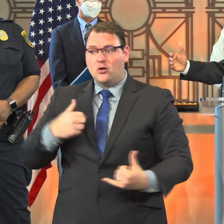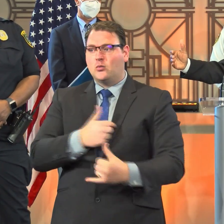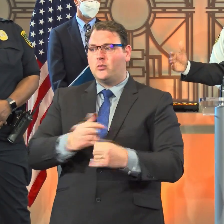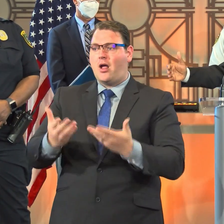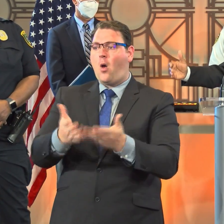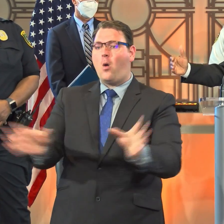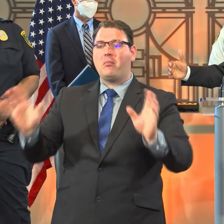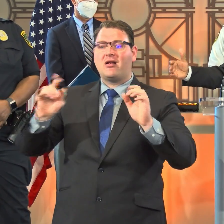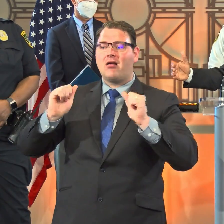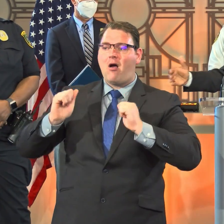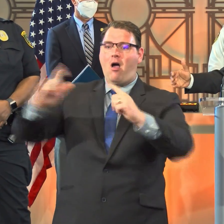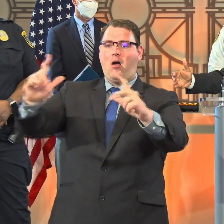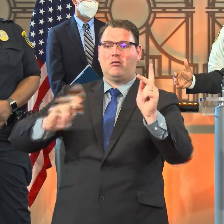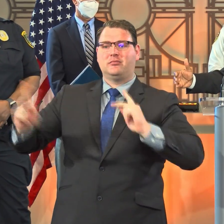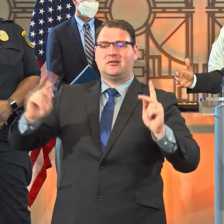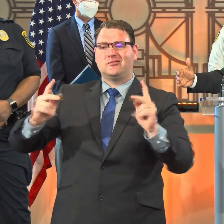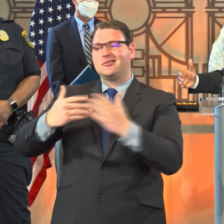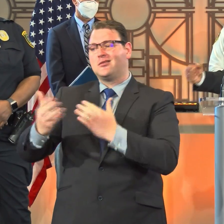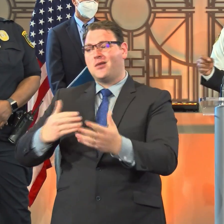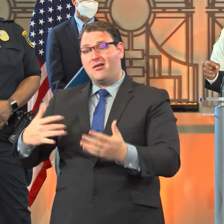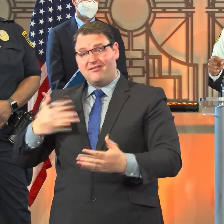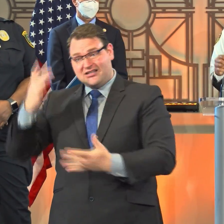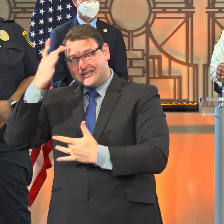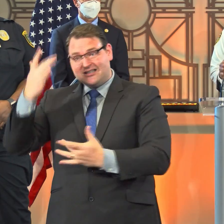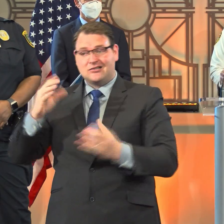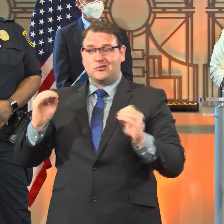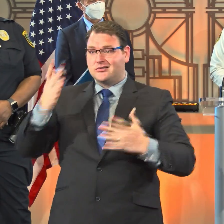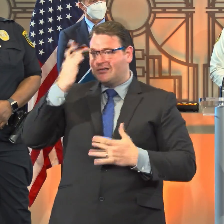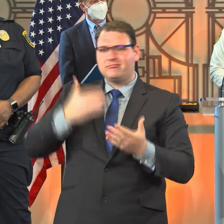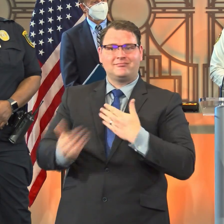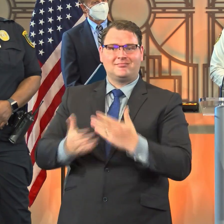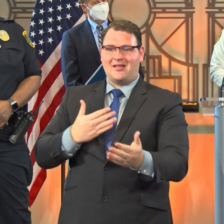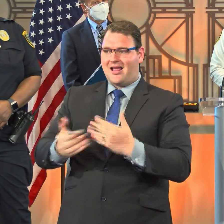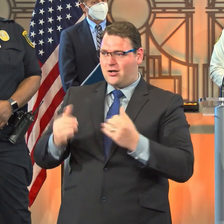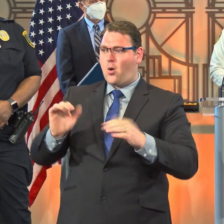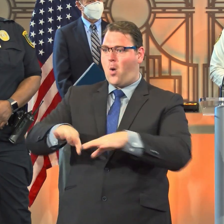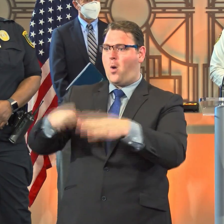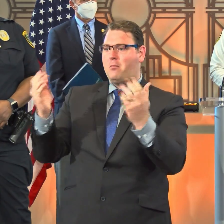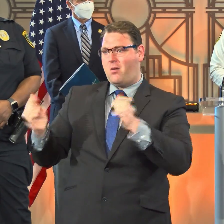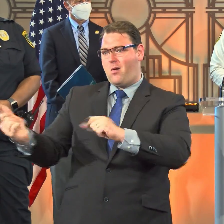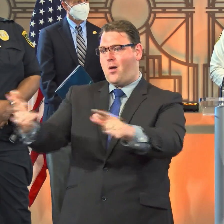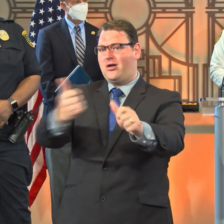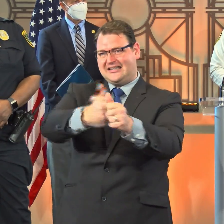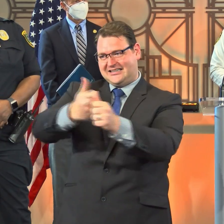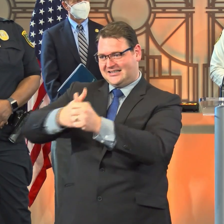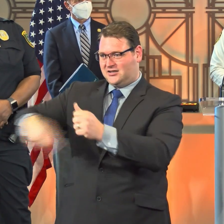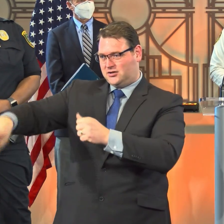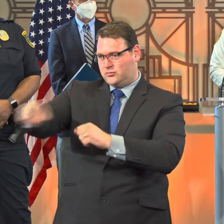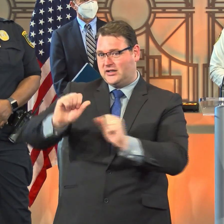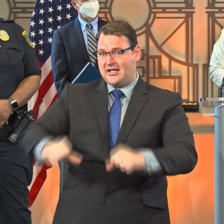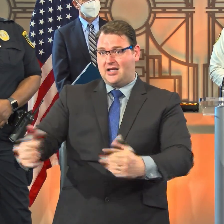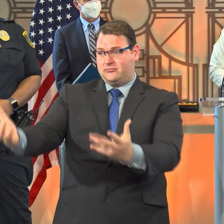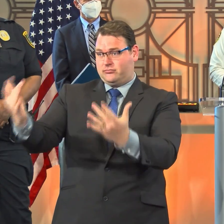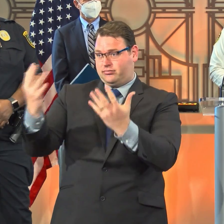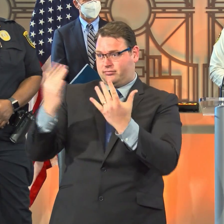everybody, symptoms or no symptoms. And so rightfully so, your numerator